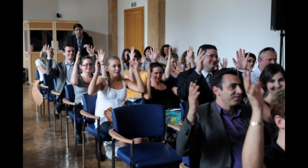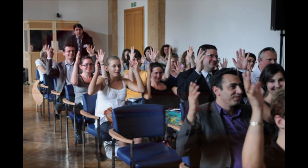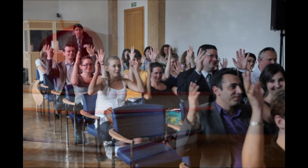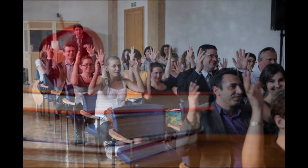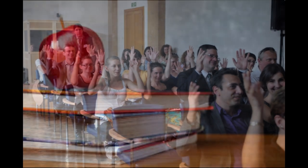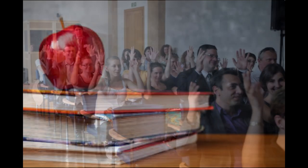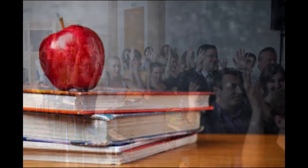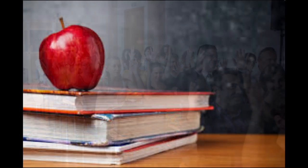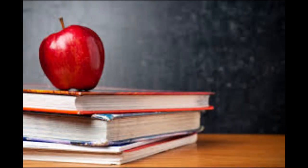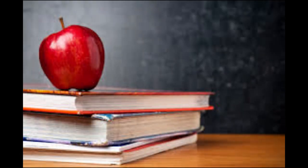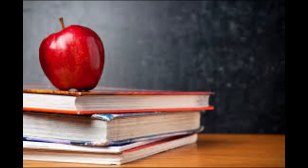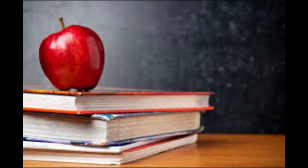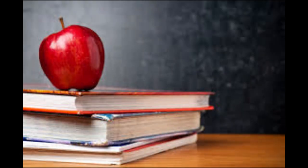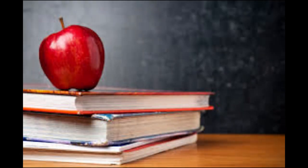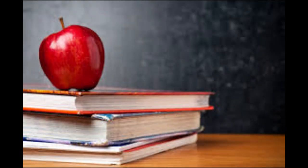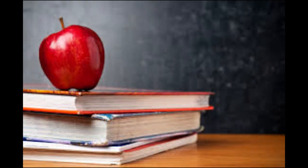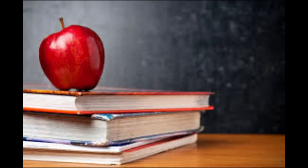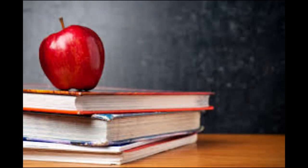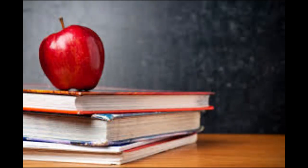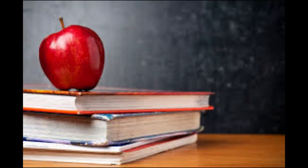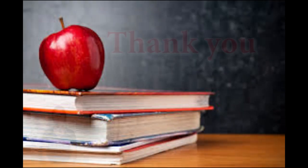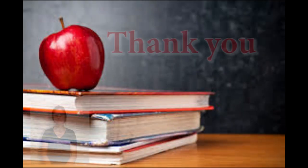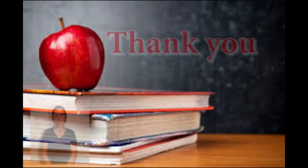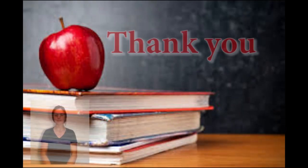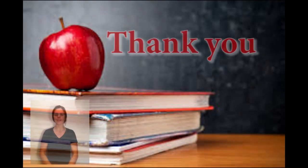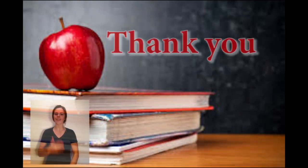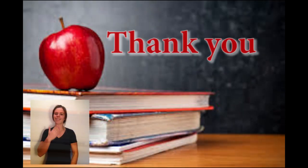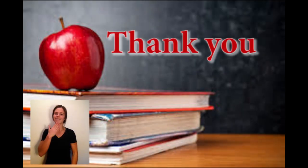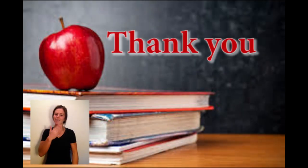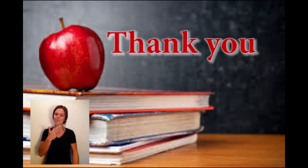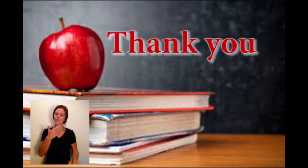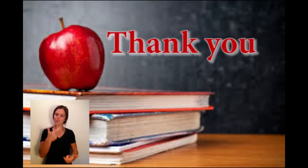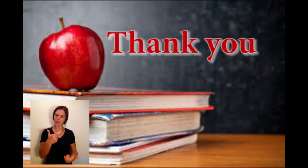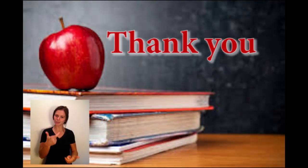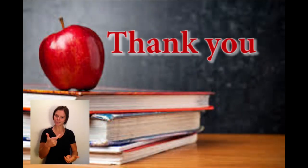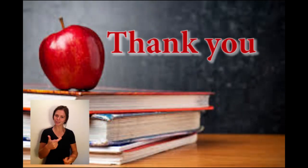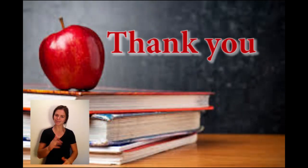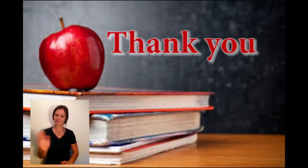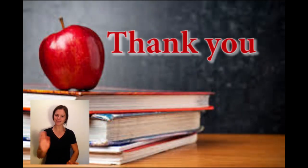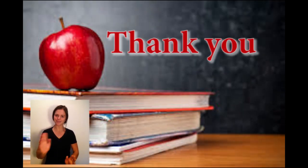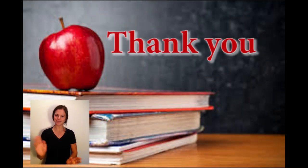Thank you for watching.